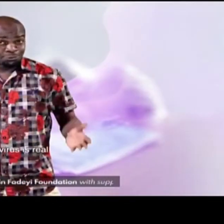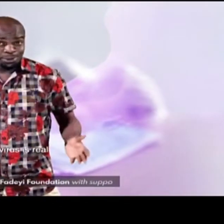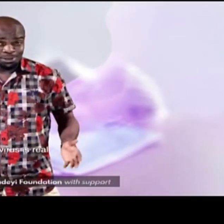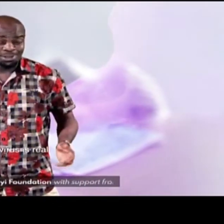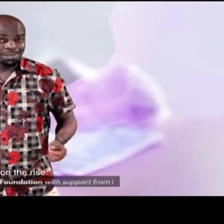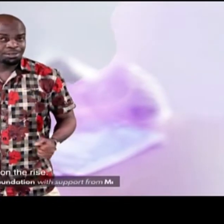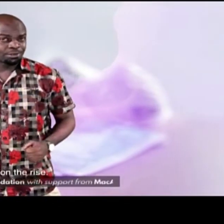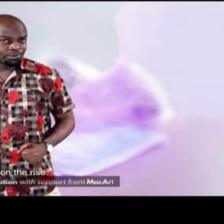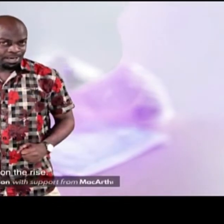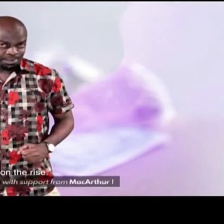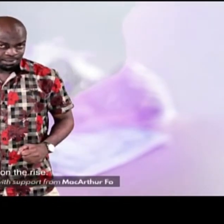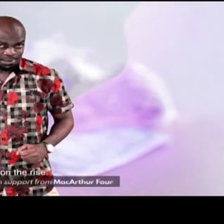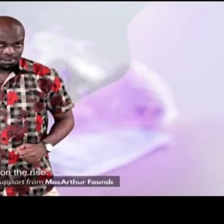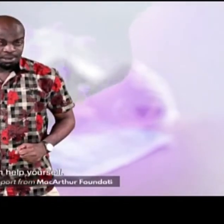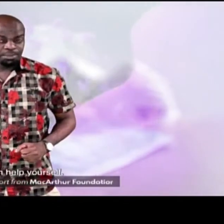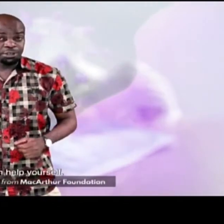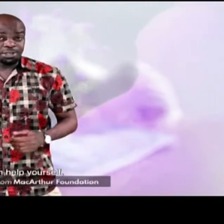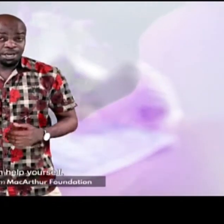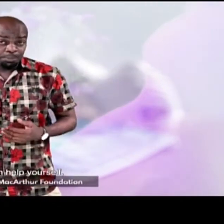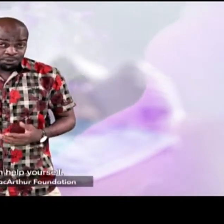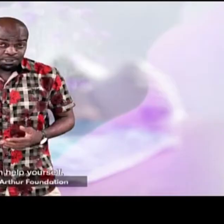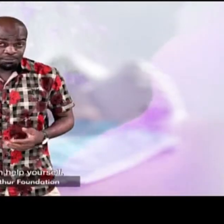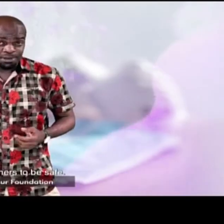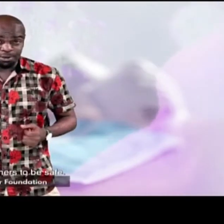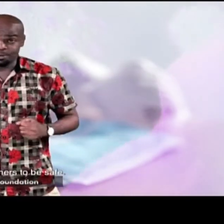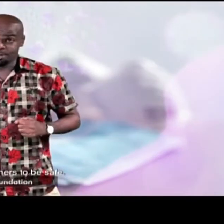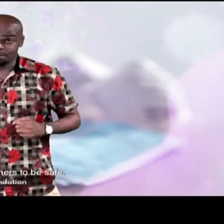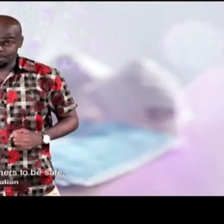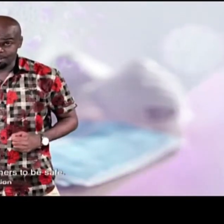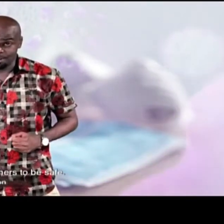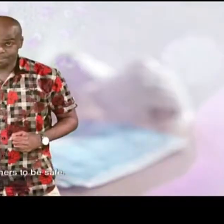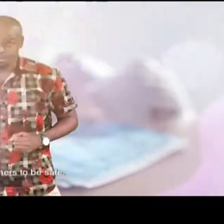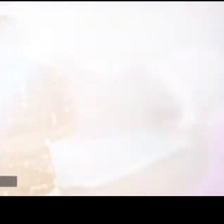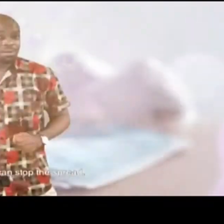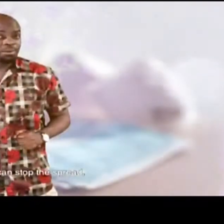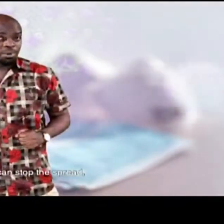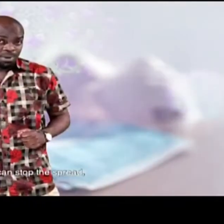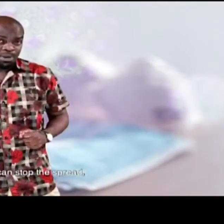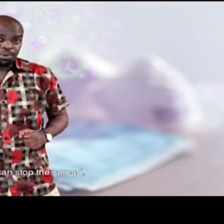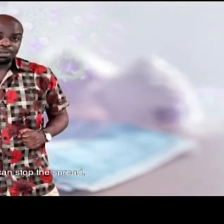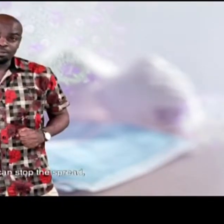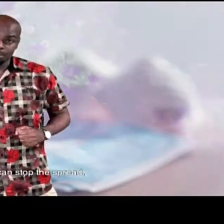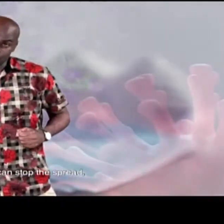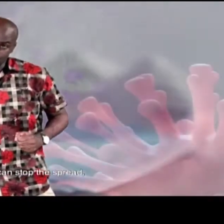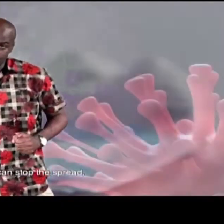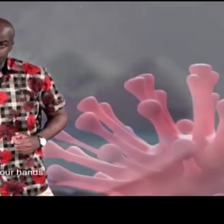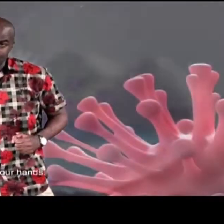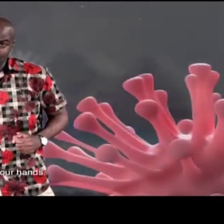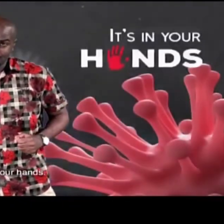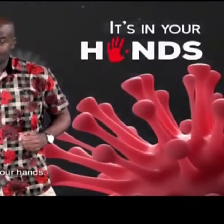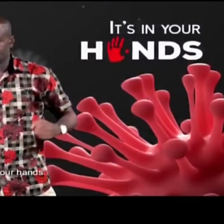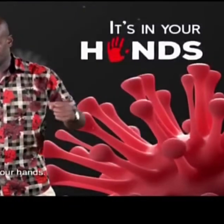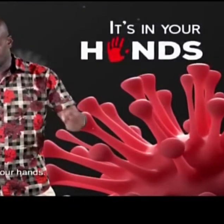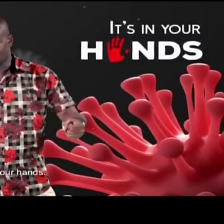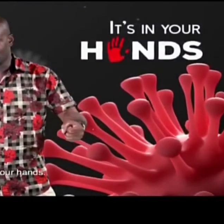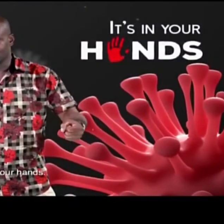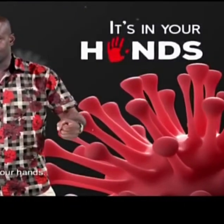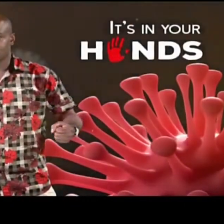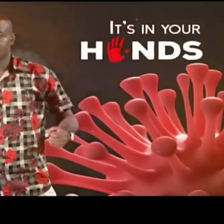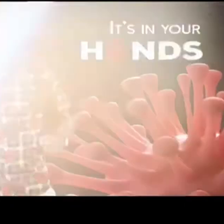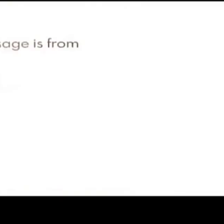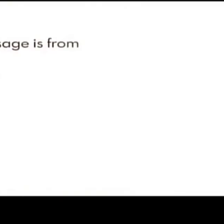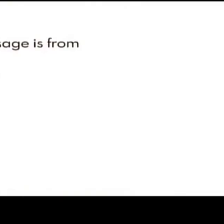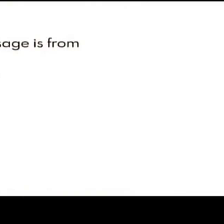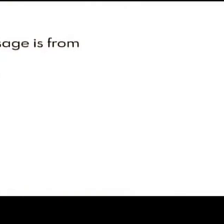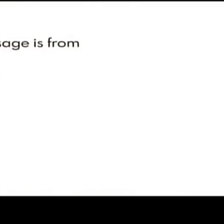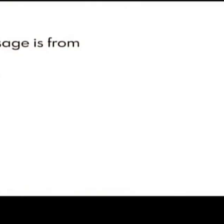Coronavirus is real and it's on the rise. But you can help yourself and help others to be safe. Remember, we can stop the spread. It's in your hands.